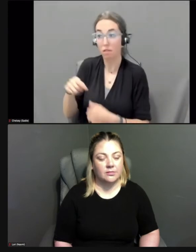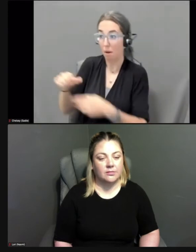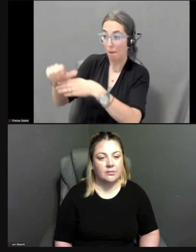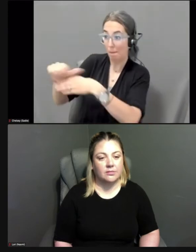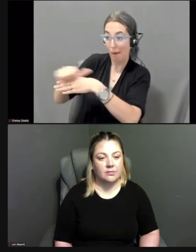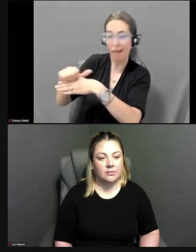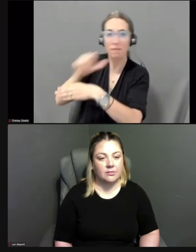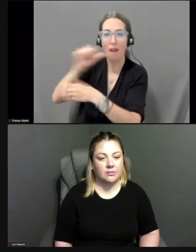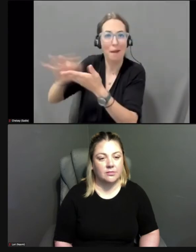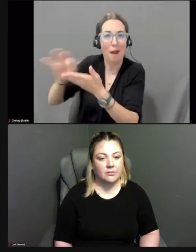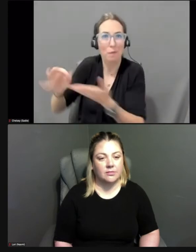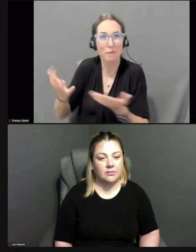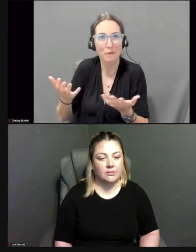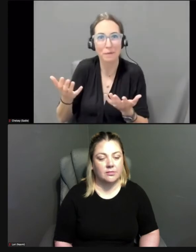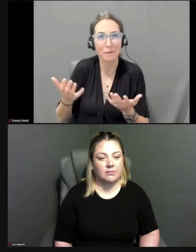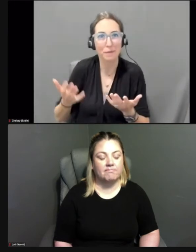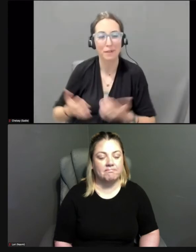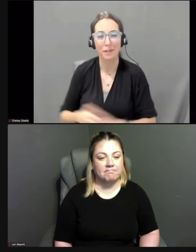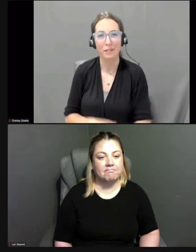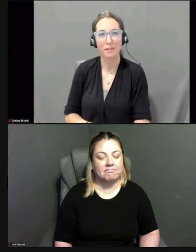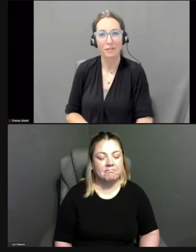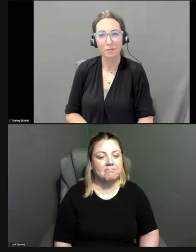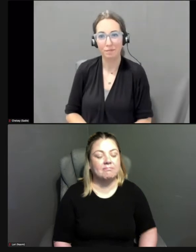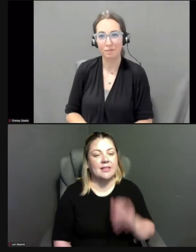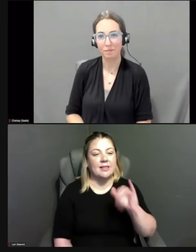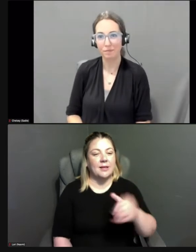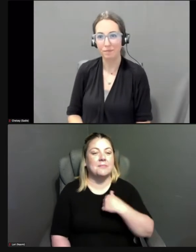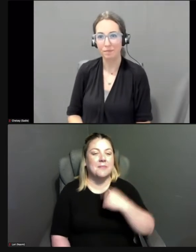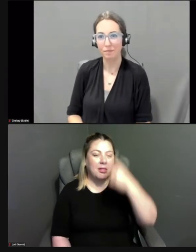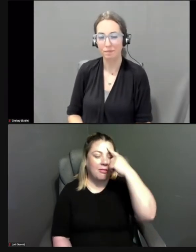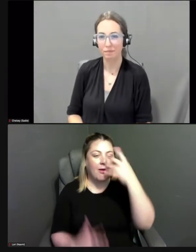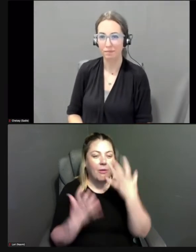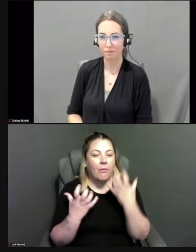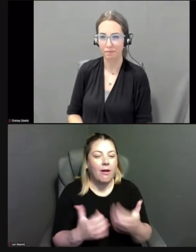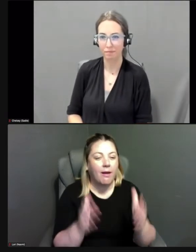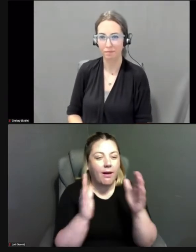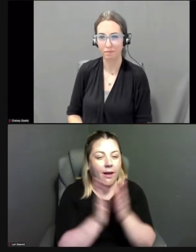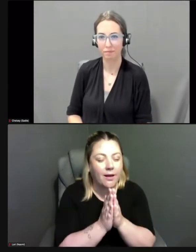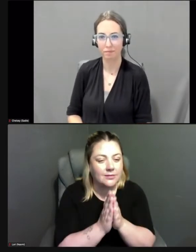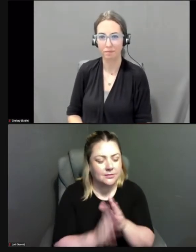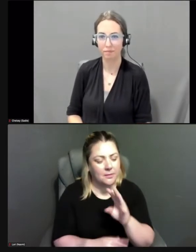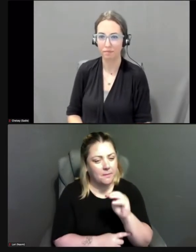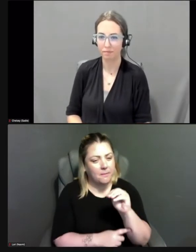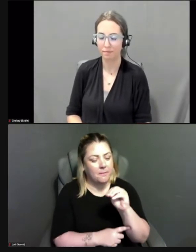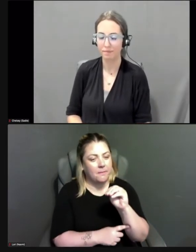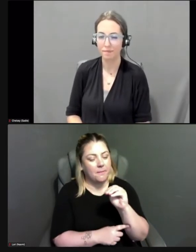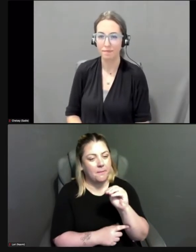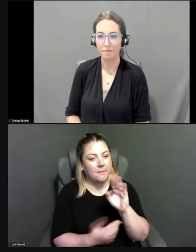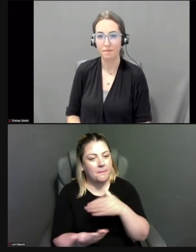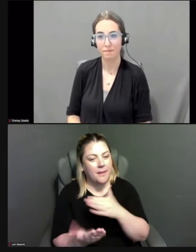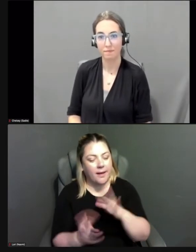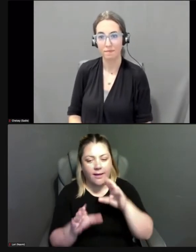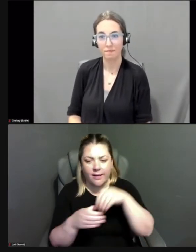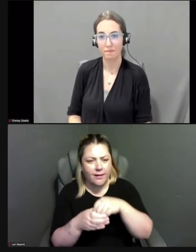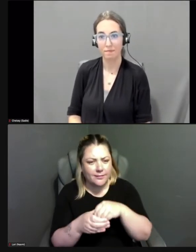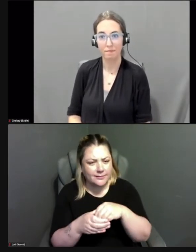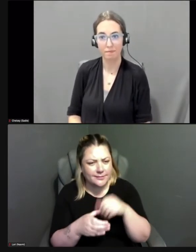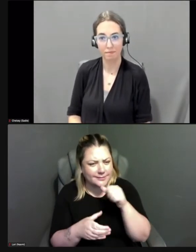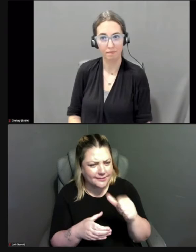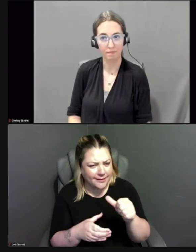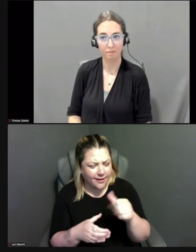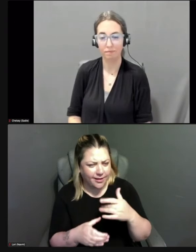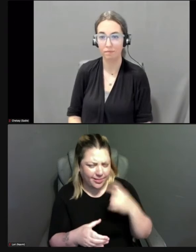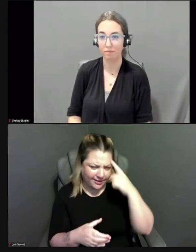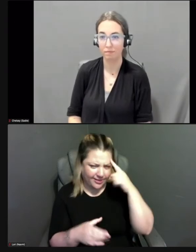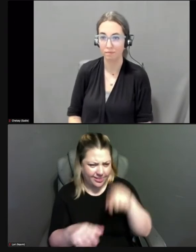just going to ask that, whether like any of it was this concept that like marching band didn't quote unquote count as